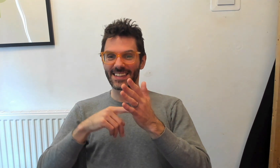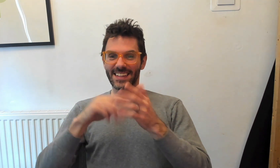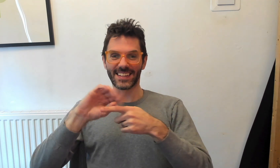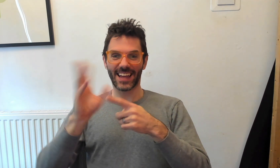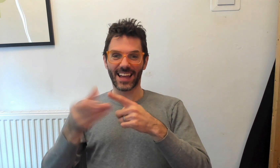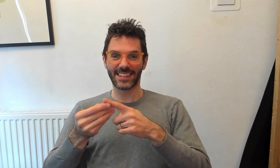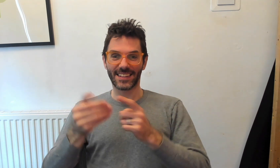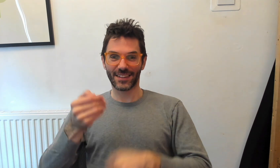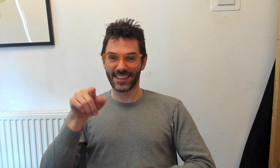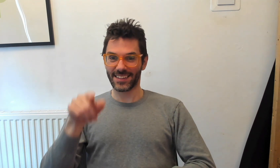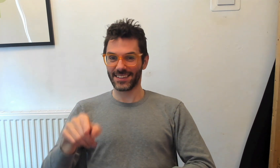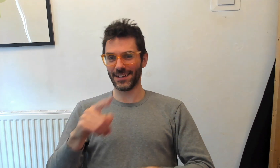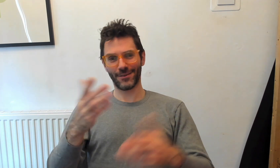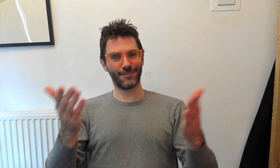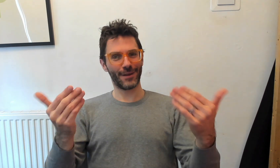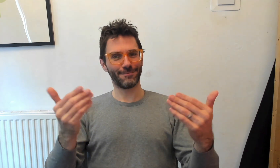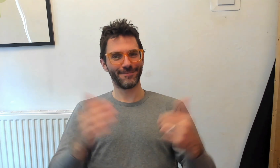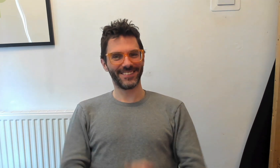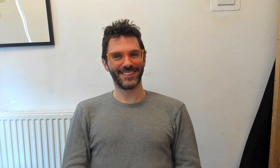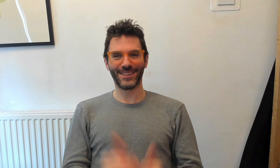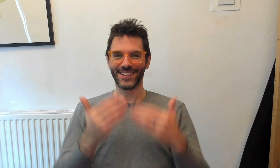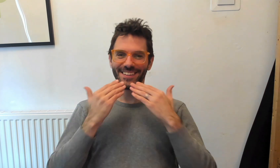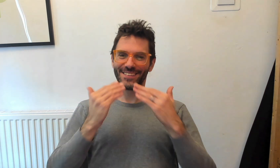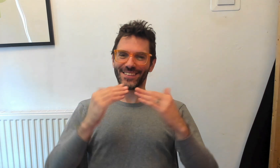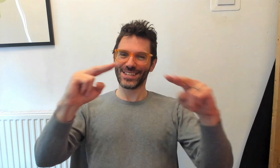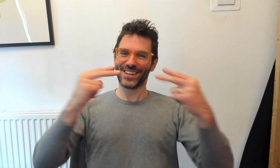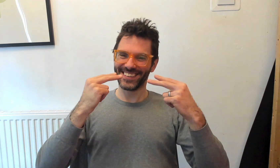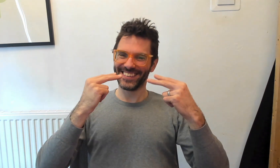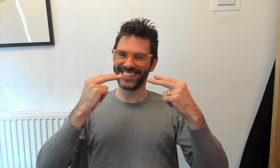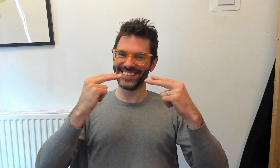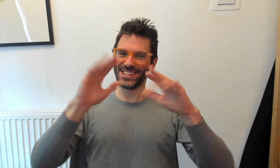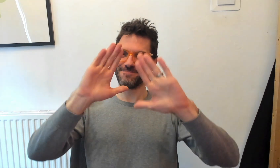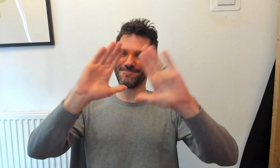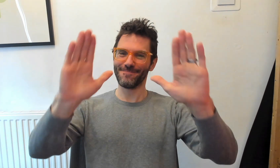or FT Data Science channel. Thank you for watching.